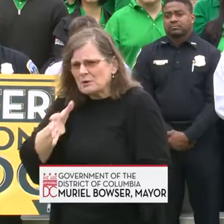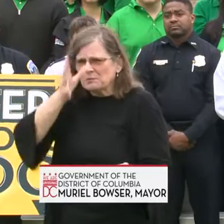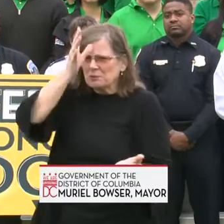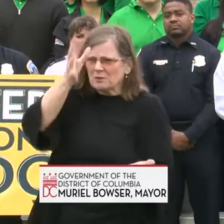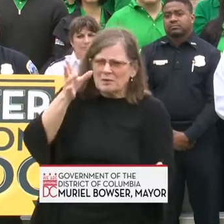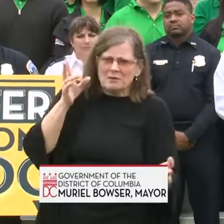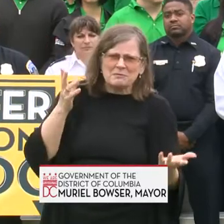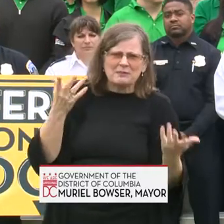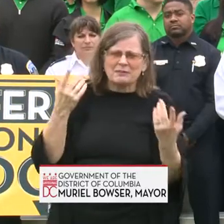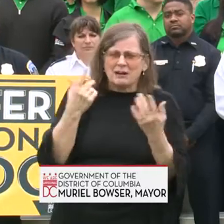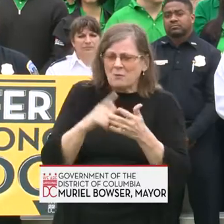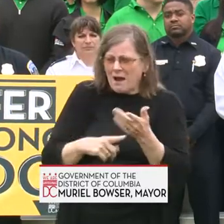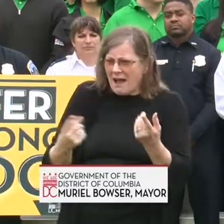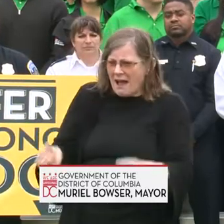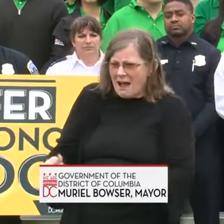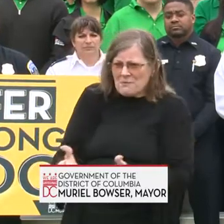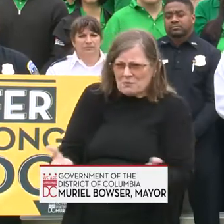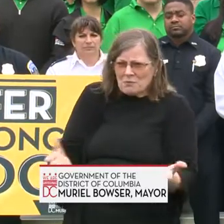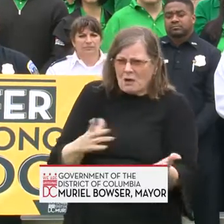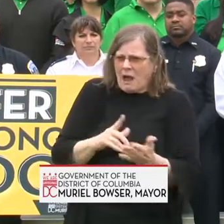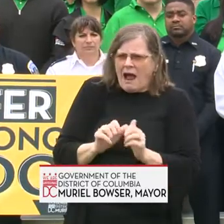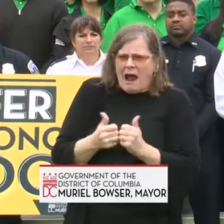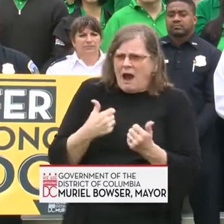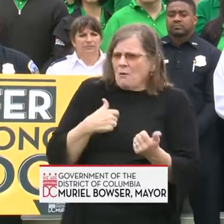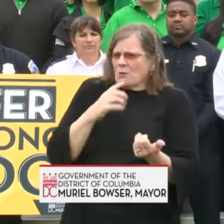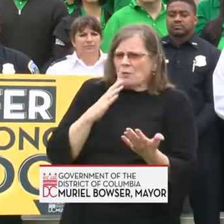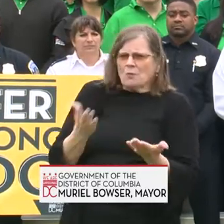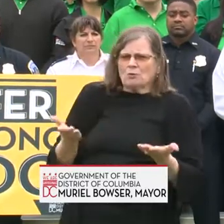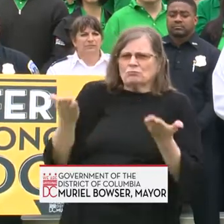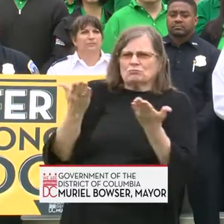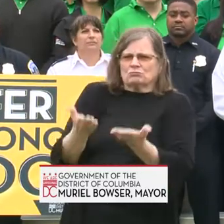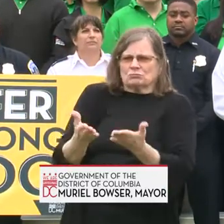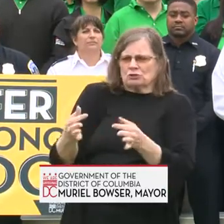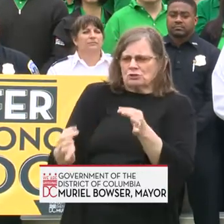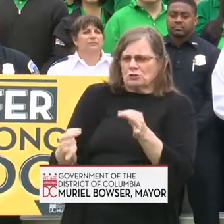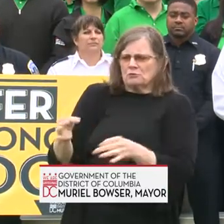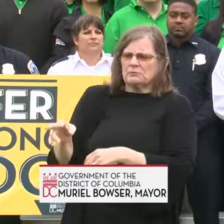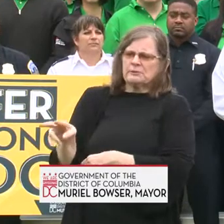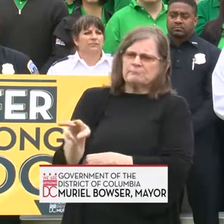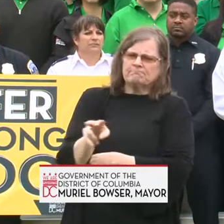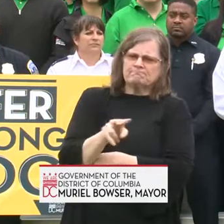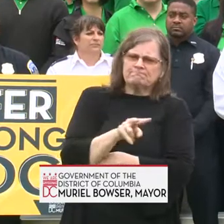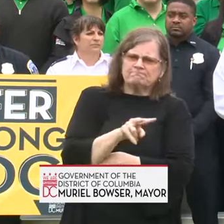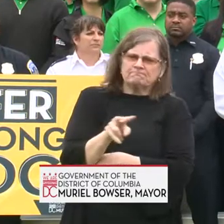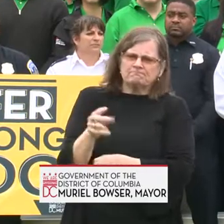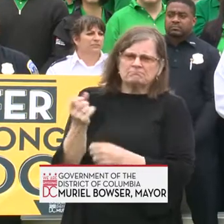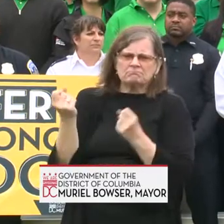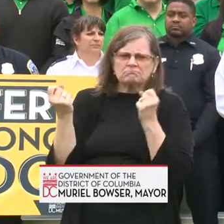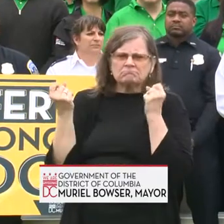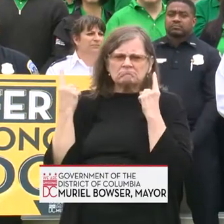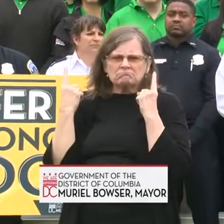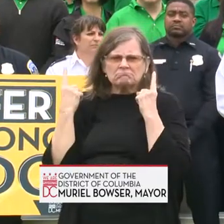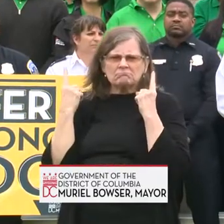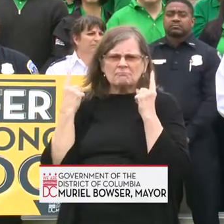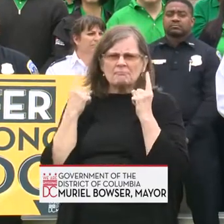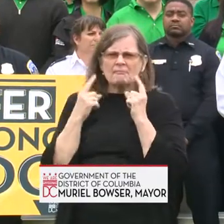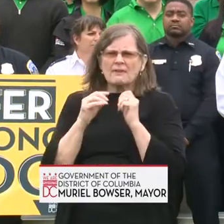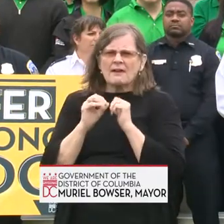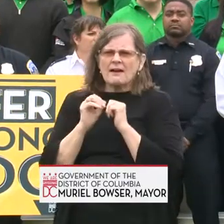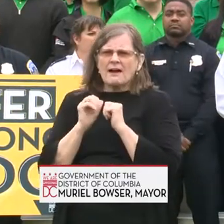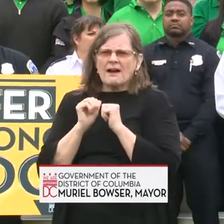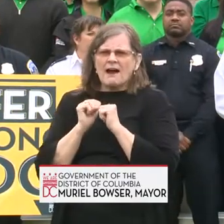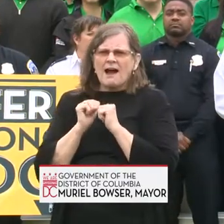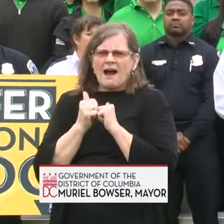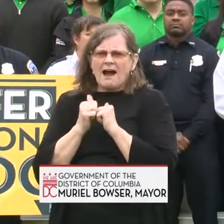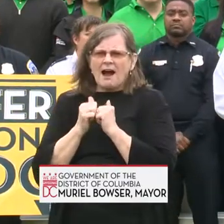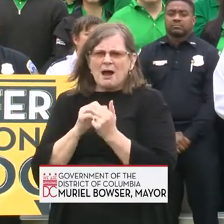how we're going to bring people to justice. It's also very important for me to understand that the police